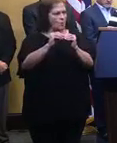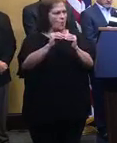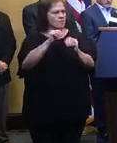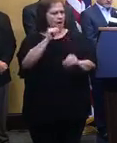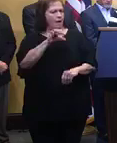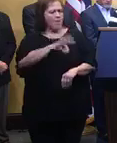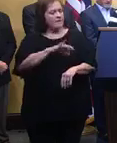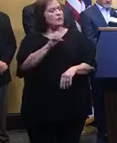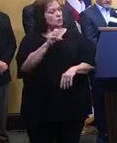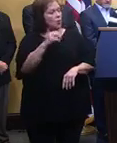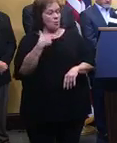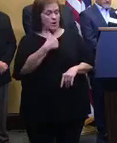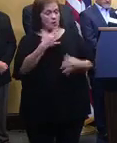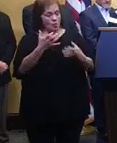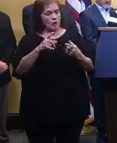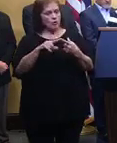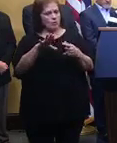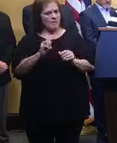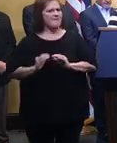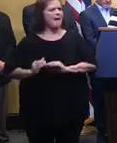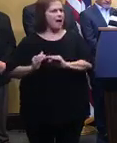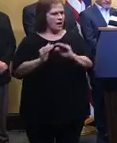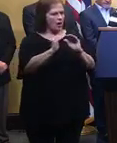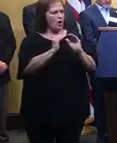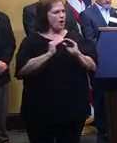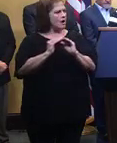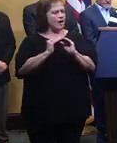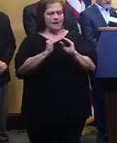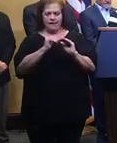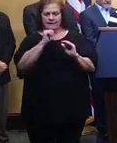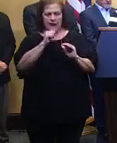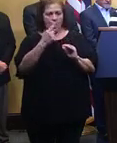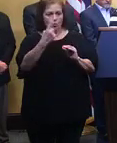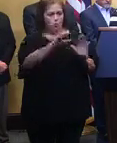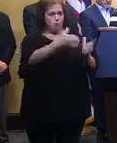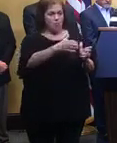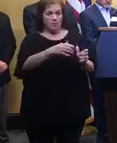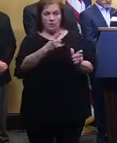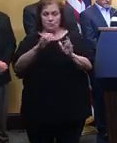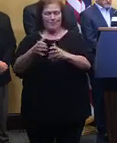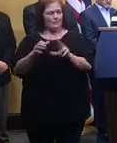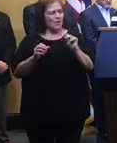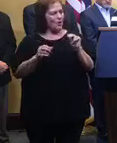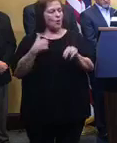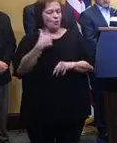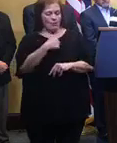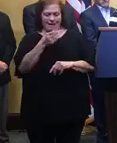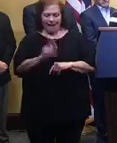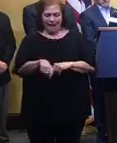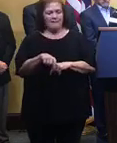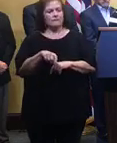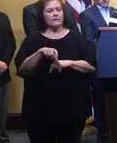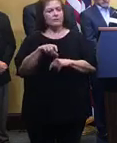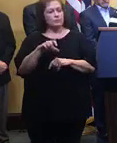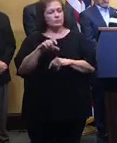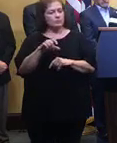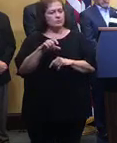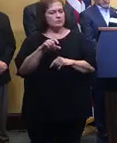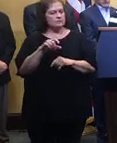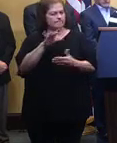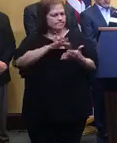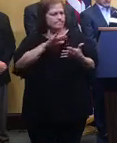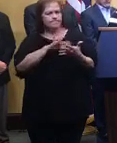to be fair in our approach, and it's not a cookie cutter approach. So we're going to take the time necessary to do the